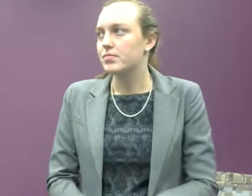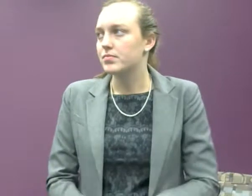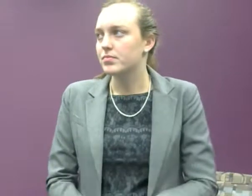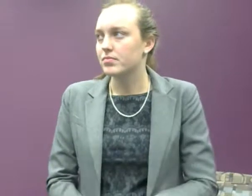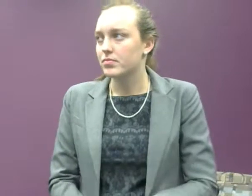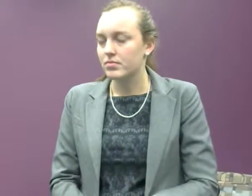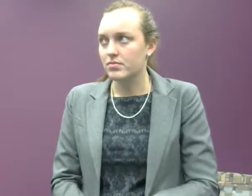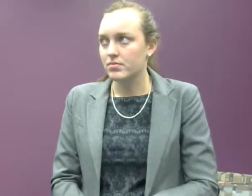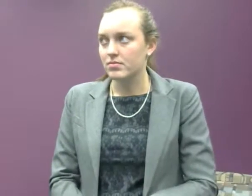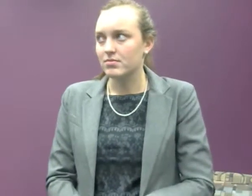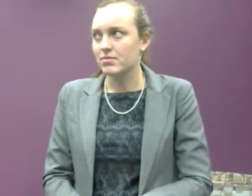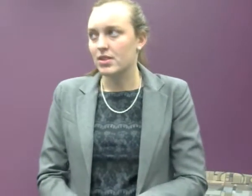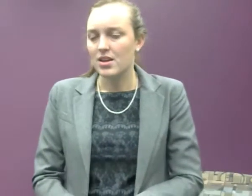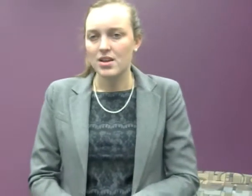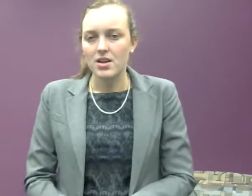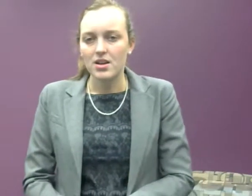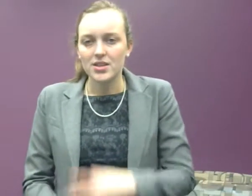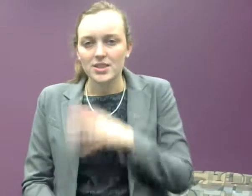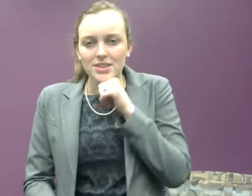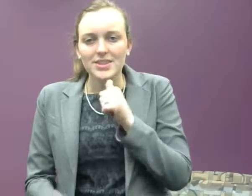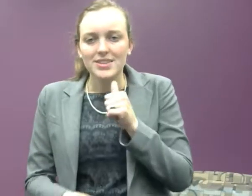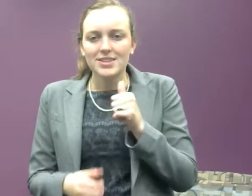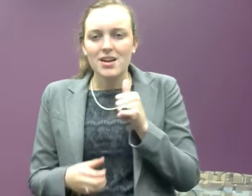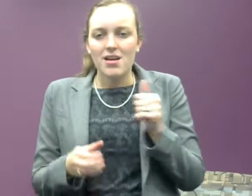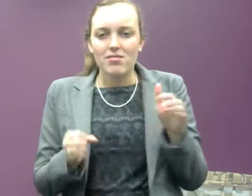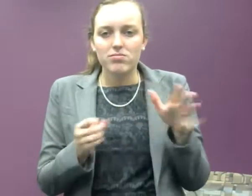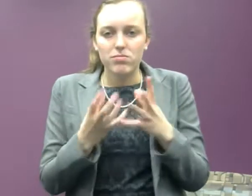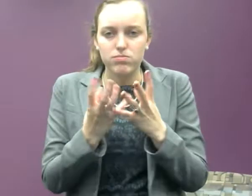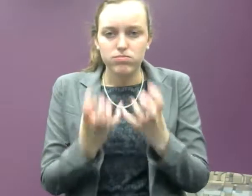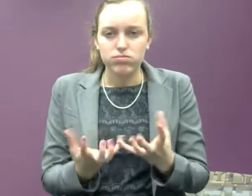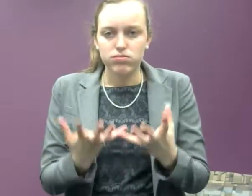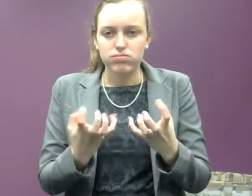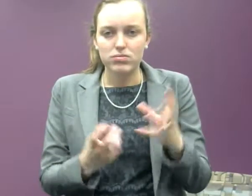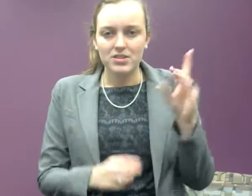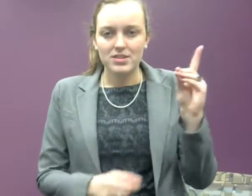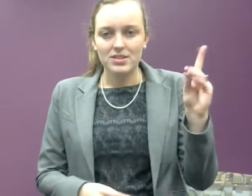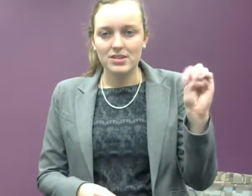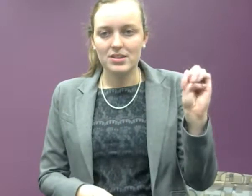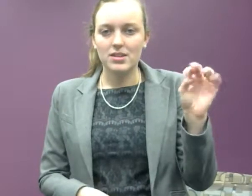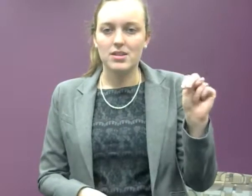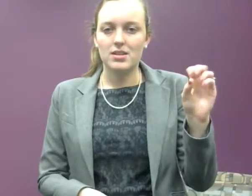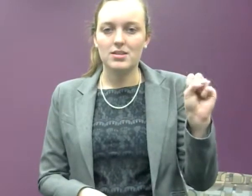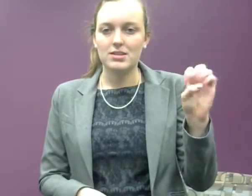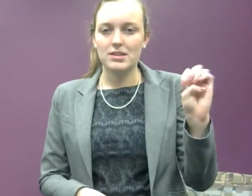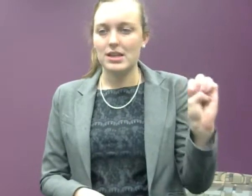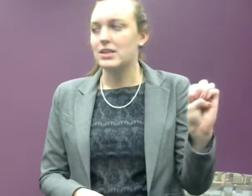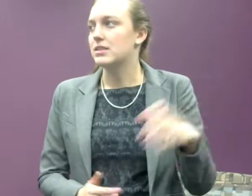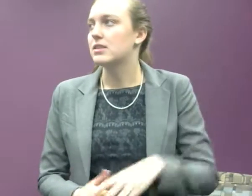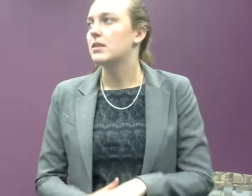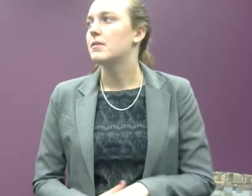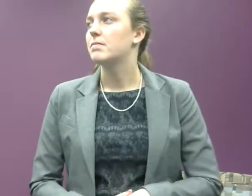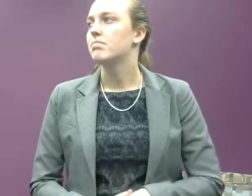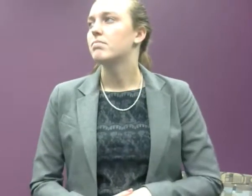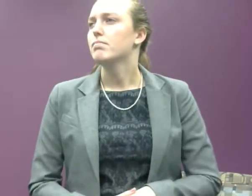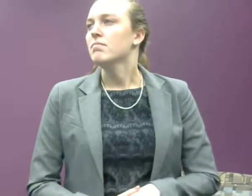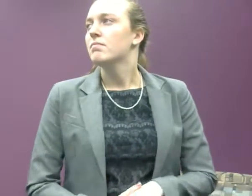It's not as dense in this form as it is when it's liquid. Now when most, that's correct, Kendra, when most